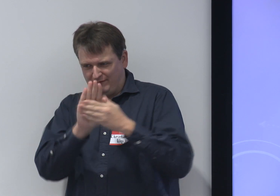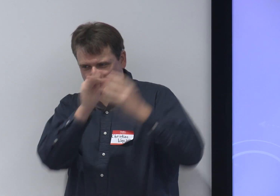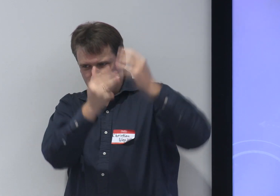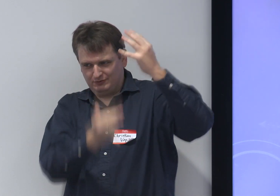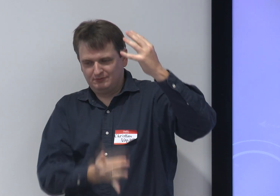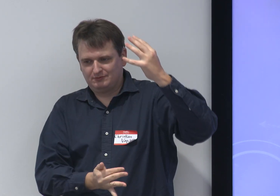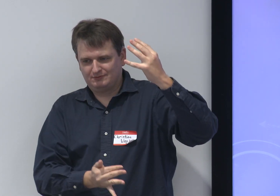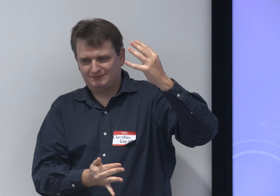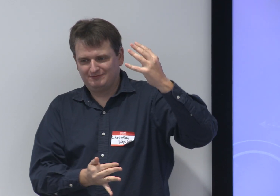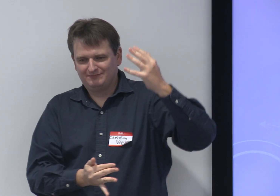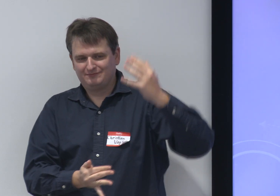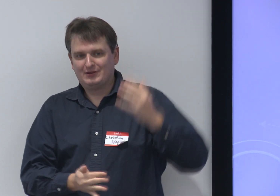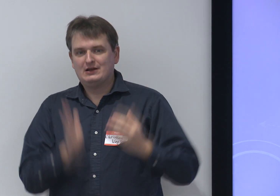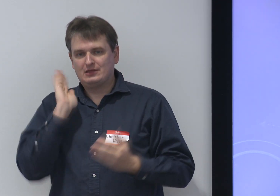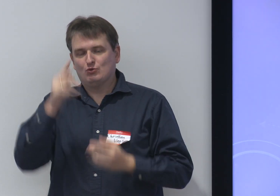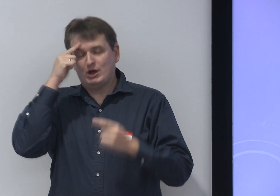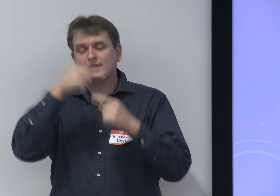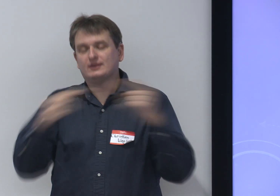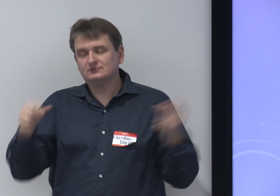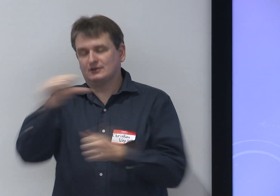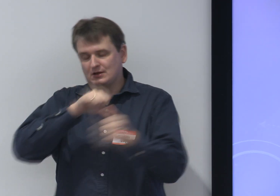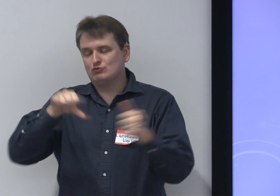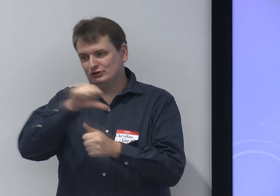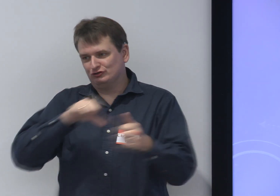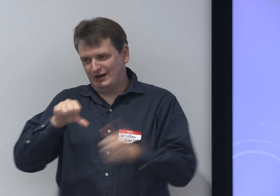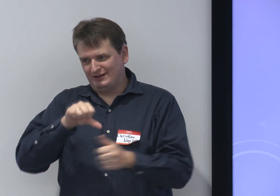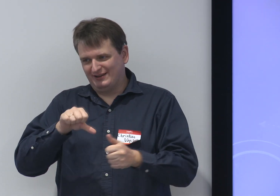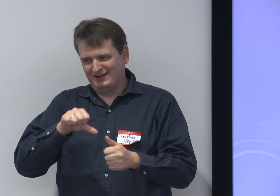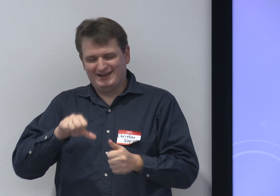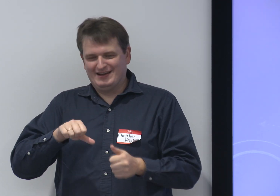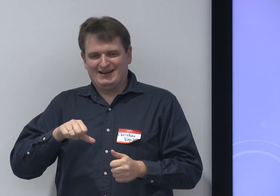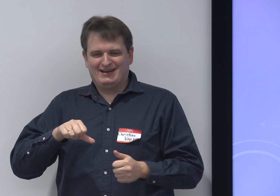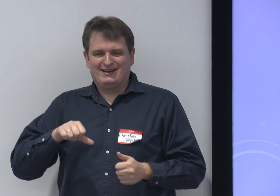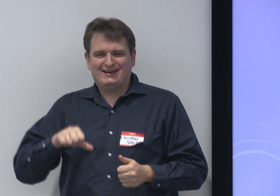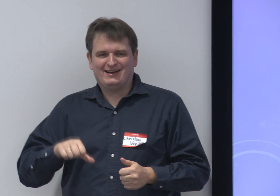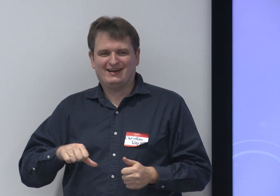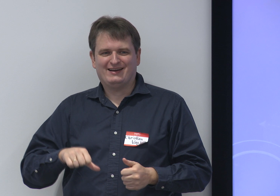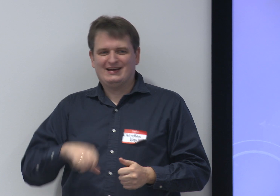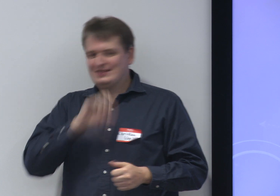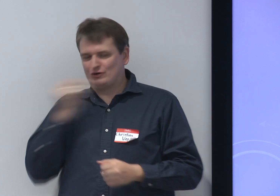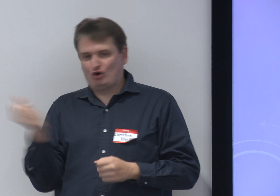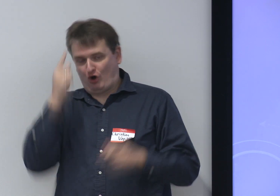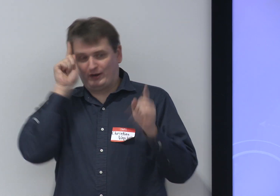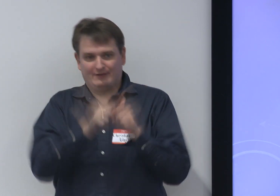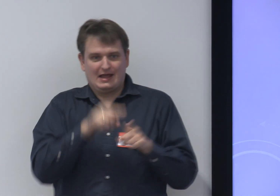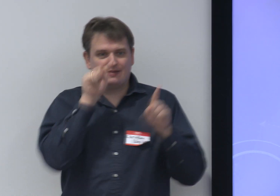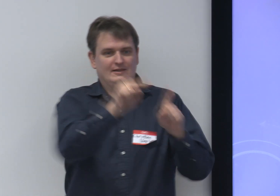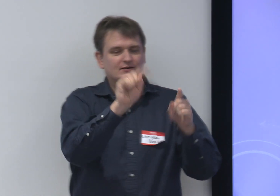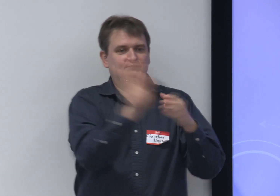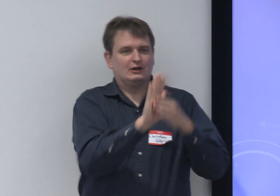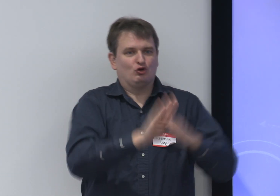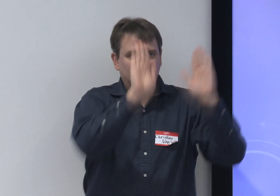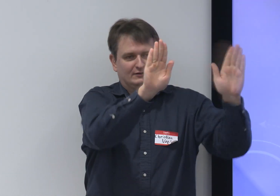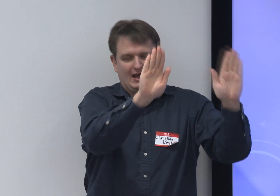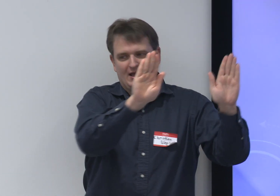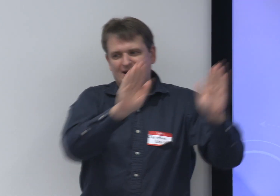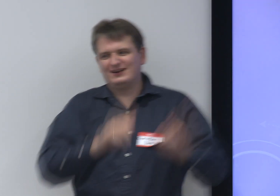for feedback on your videos and captions, they often disagree with each other. They don't all agree that one was the